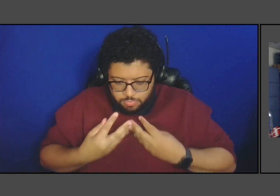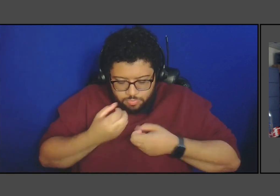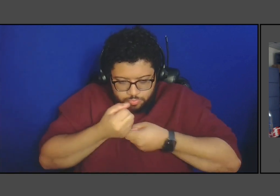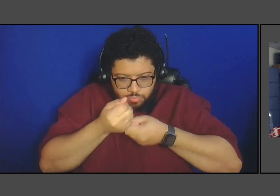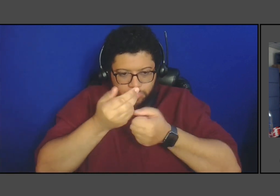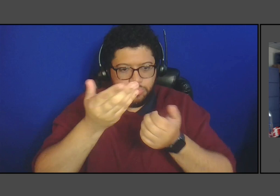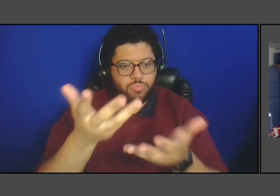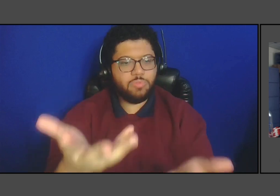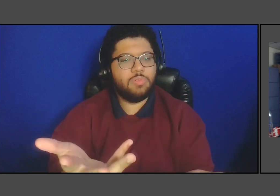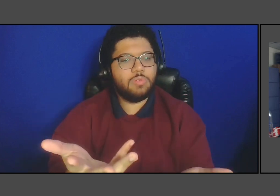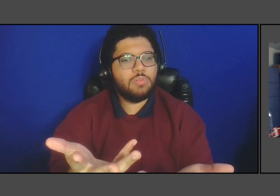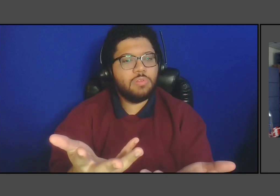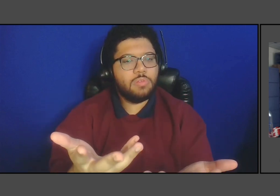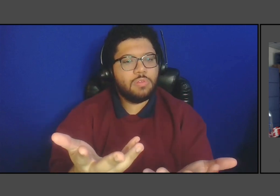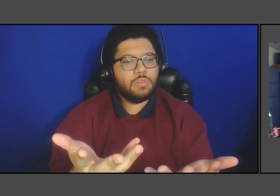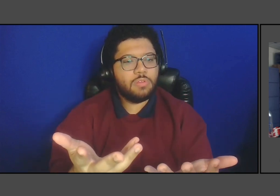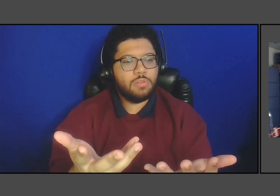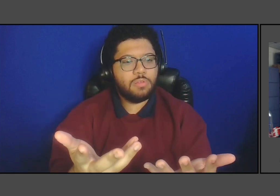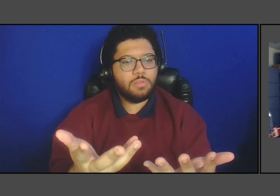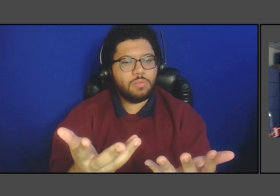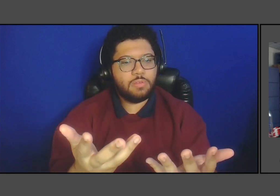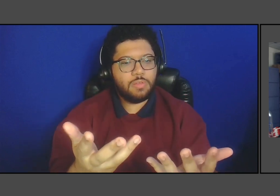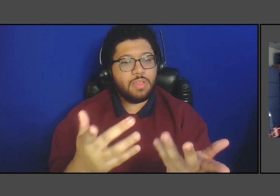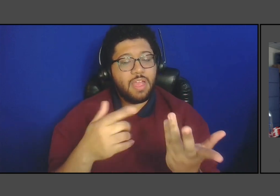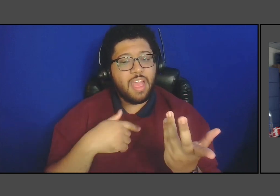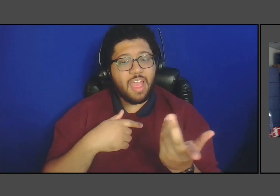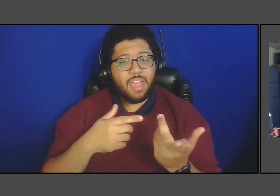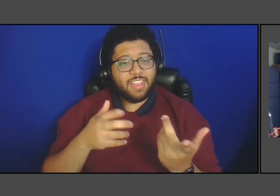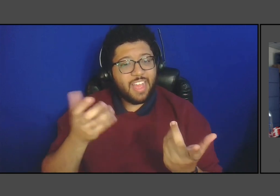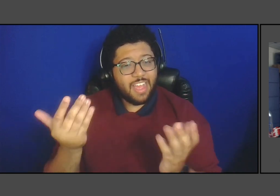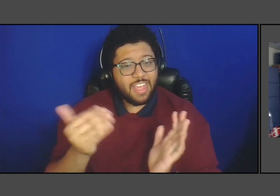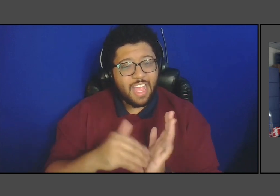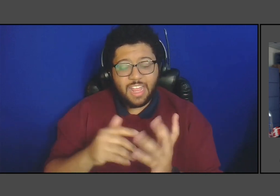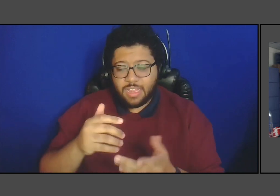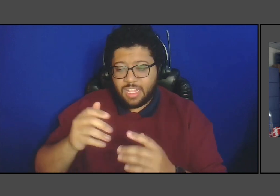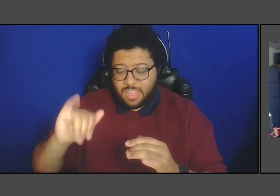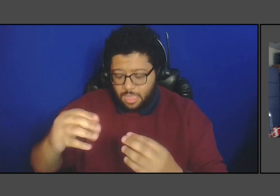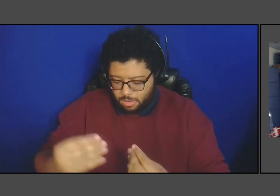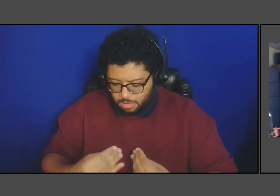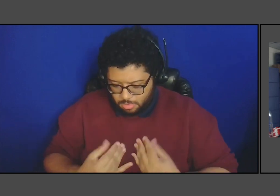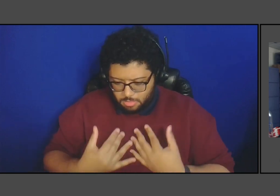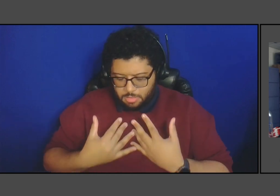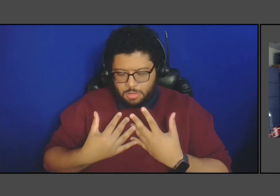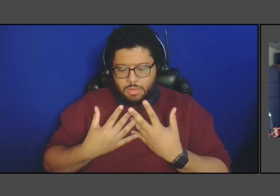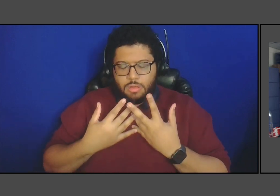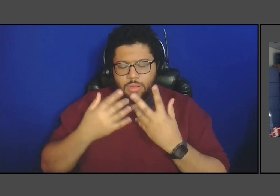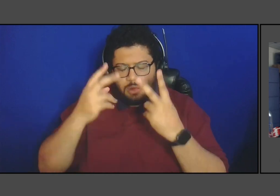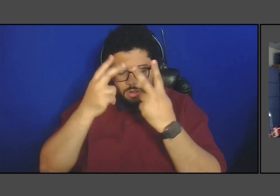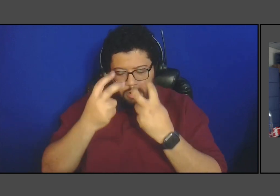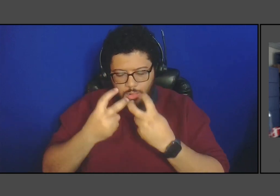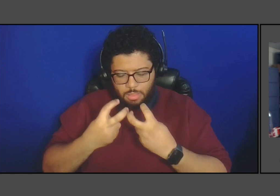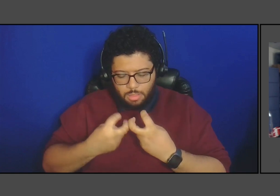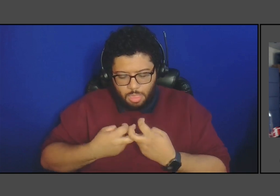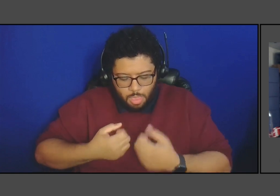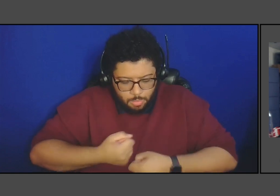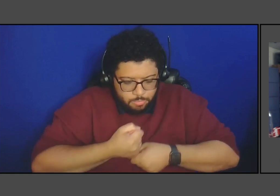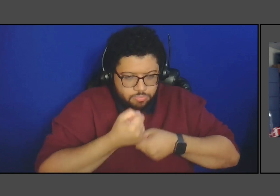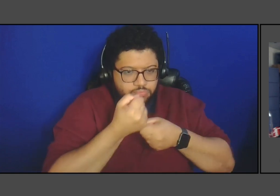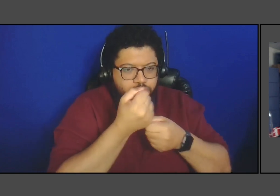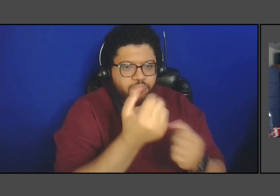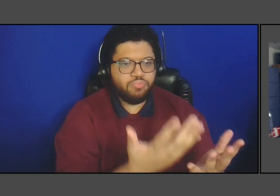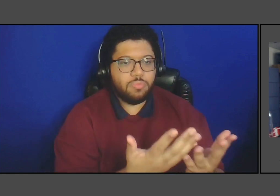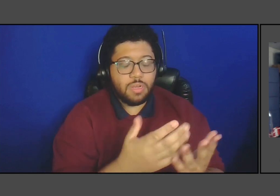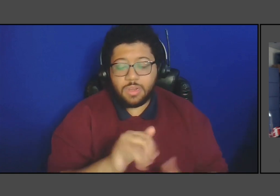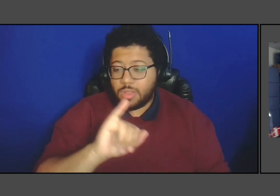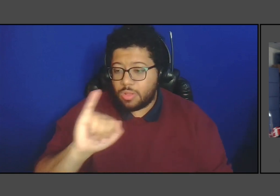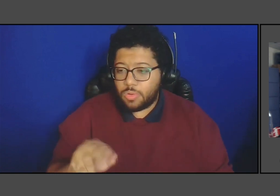are reflective, to pull out from within us, right? Something that we're trying to create. All of us have written Julián's written a book, Cristina,